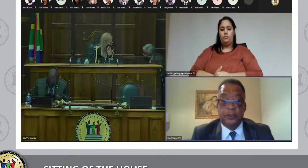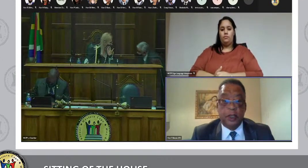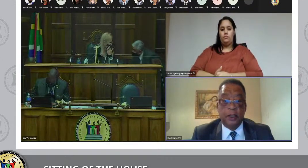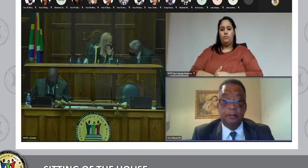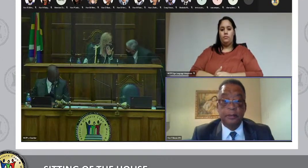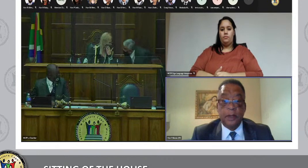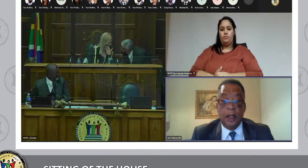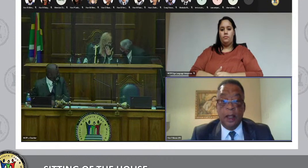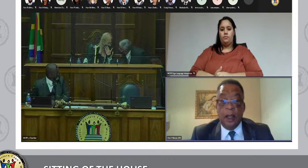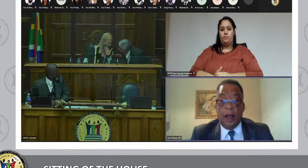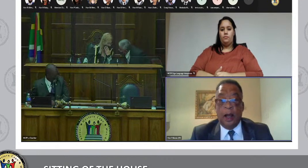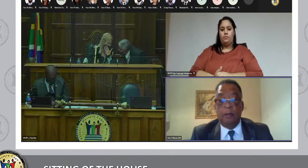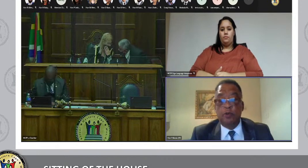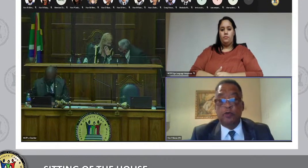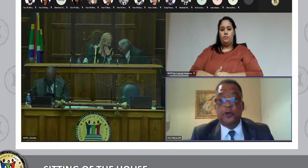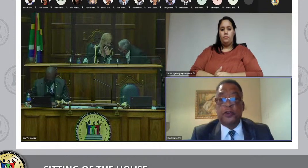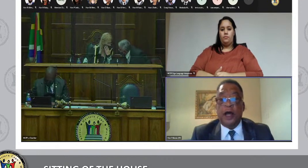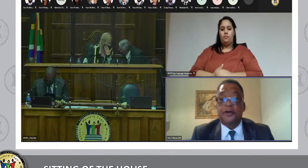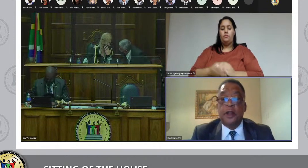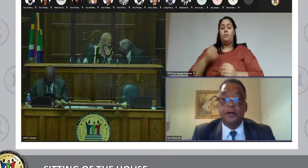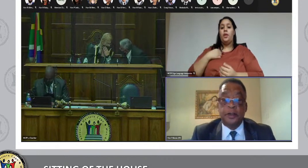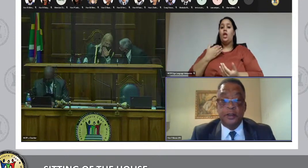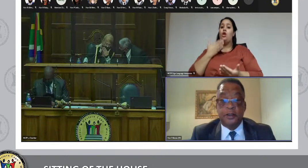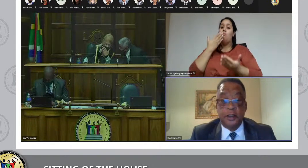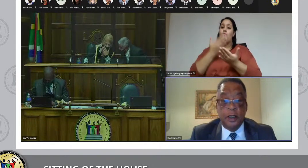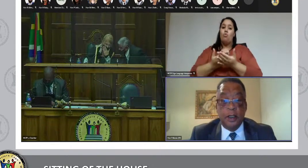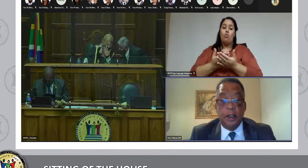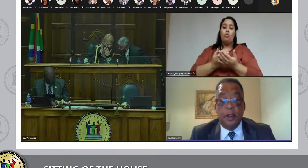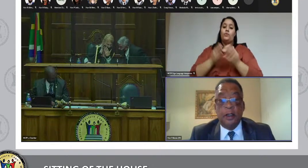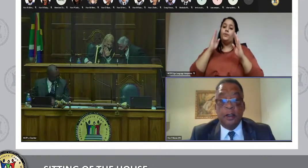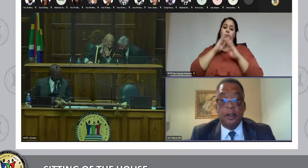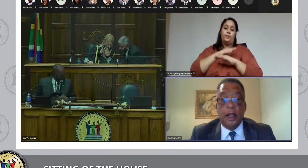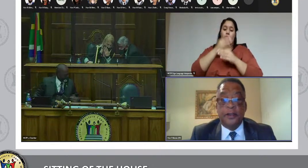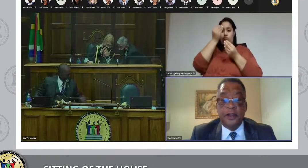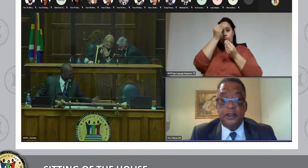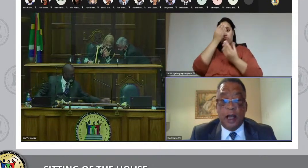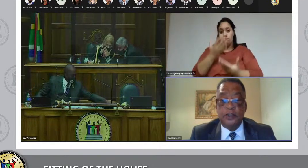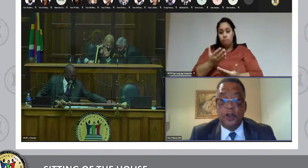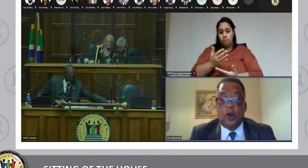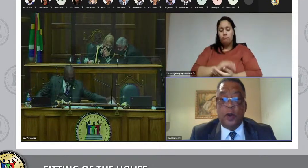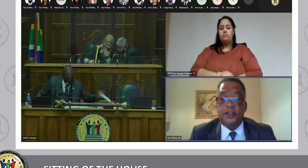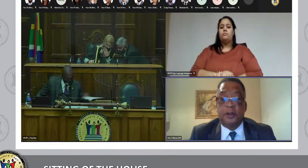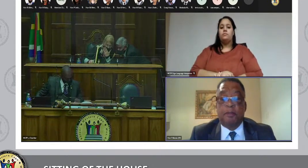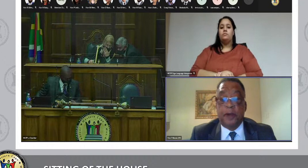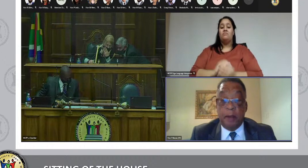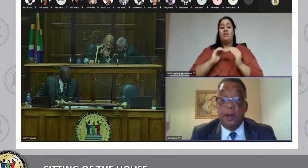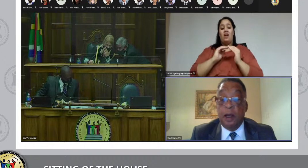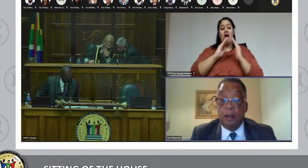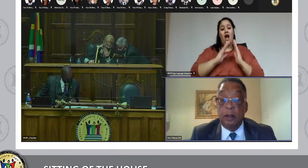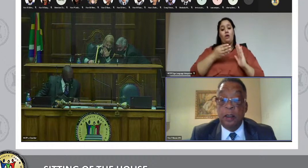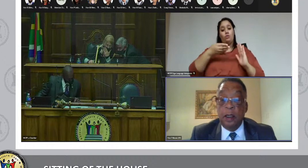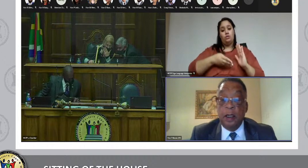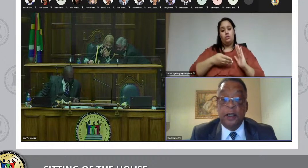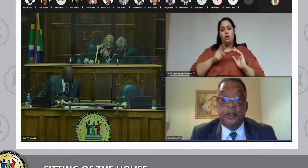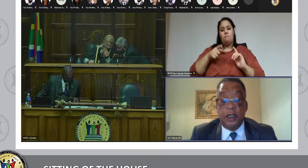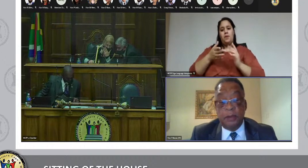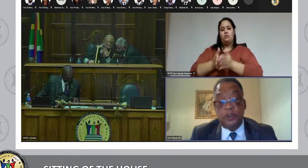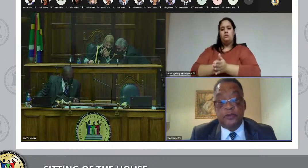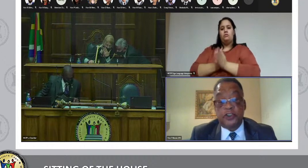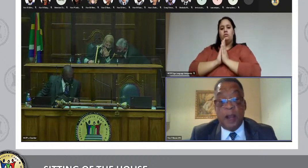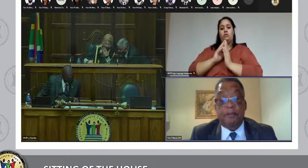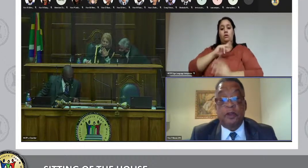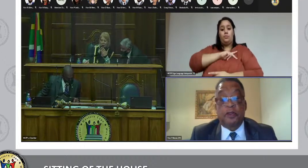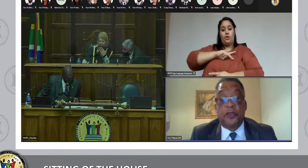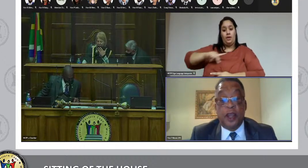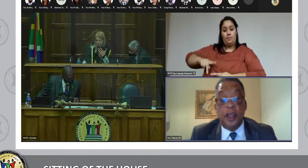Let me just get it. I move without notice that this House requests the Premier, in